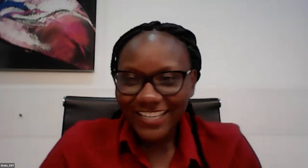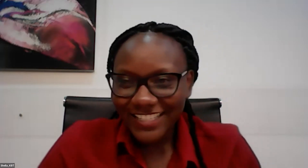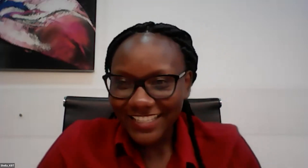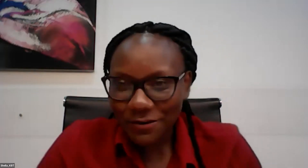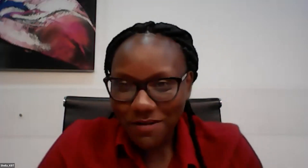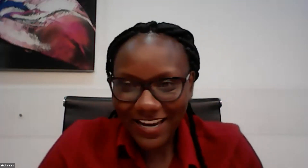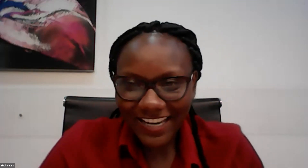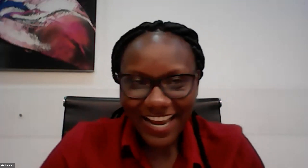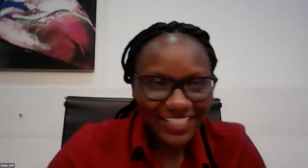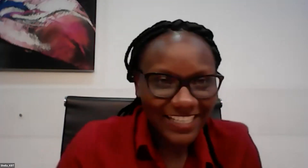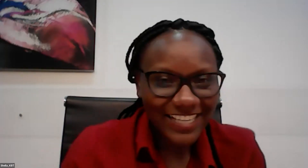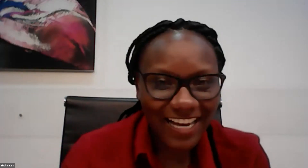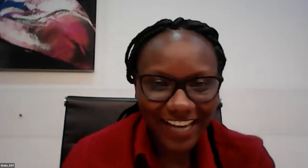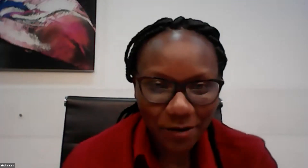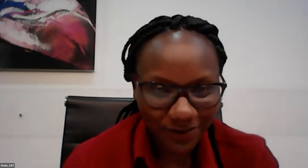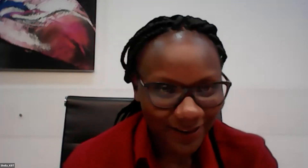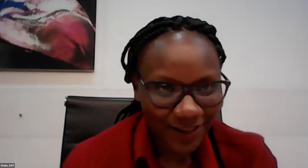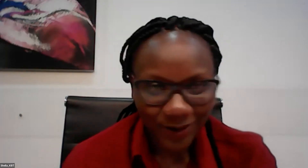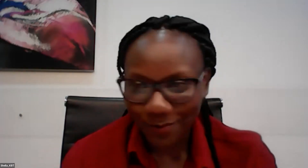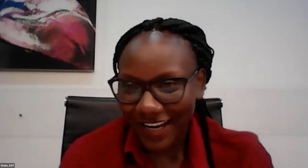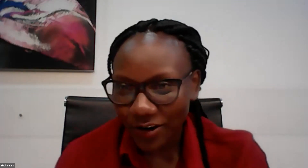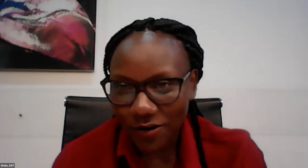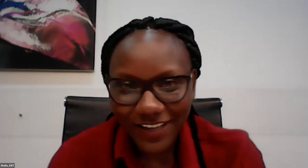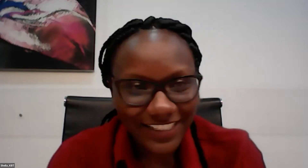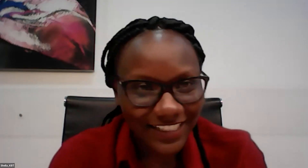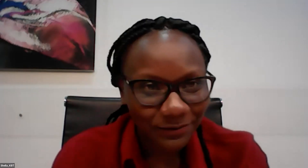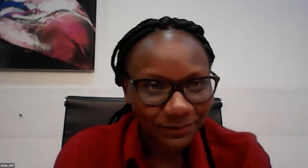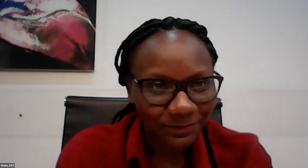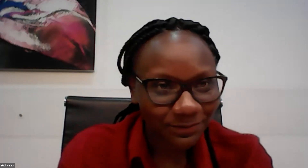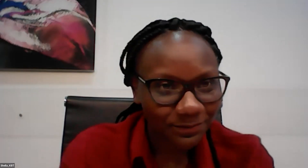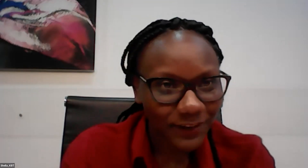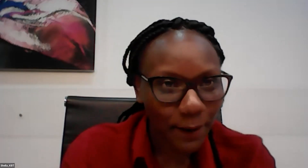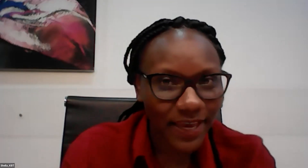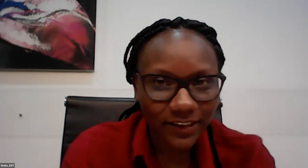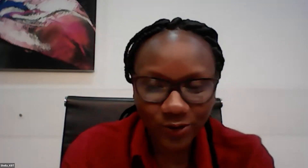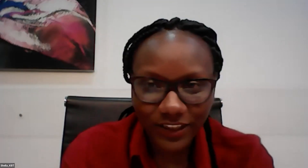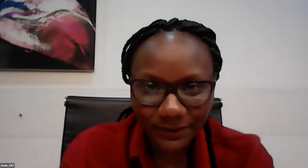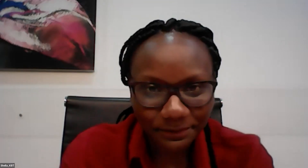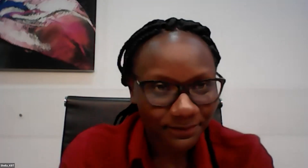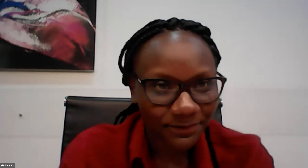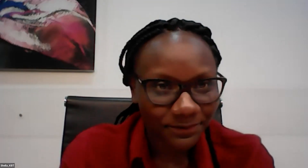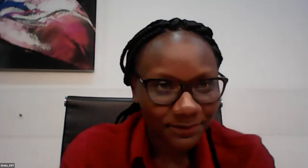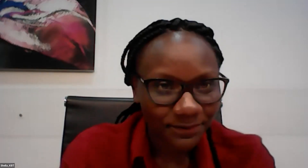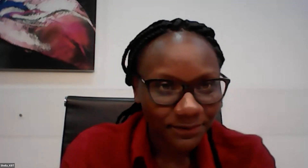I already see Bernard has his hand up. So Bernard, go first. Ben, sorry.